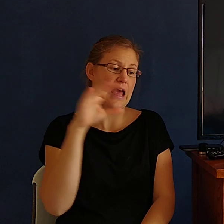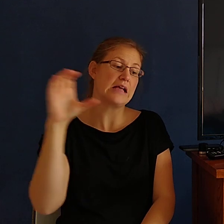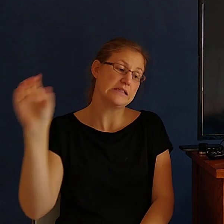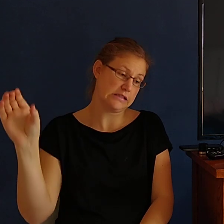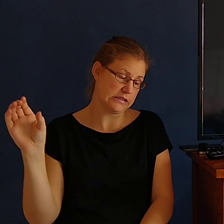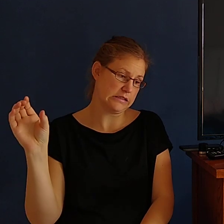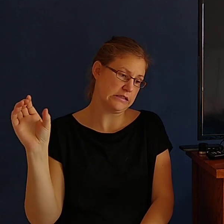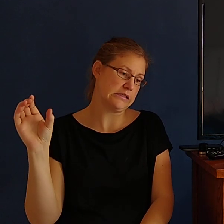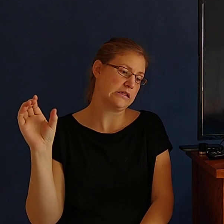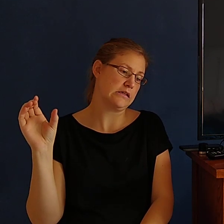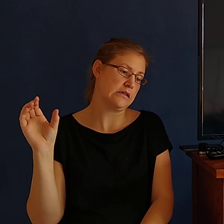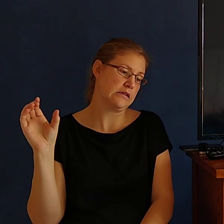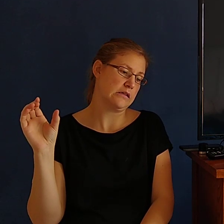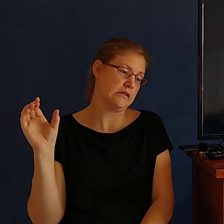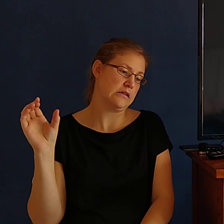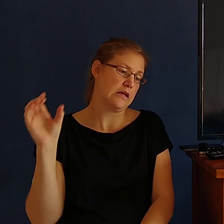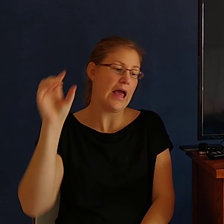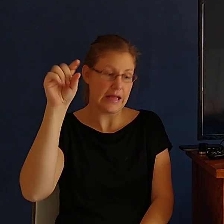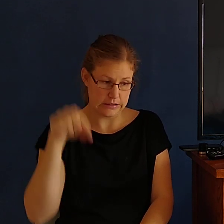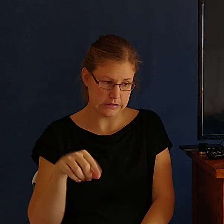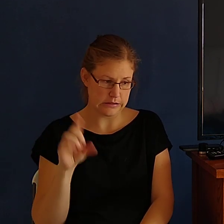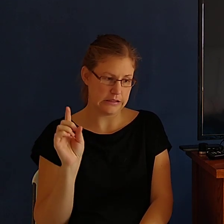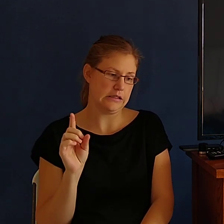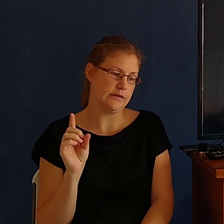right? And D.